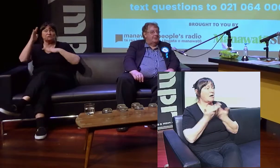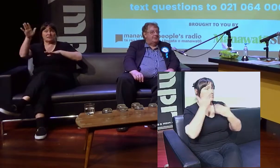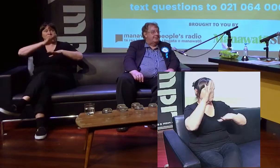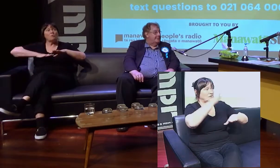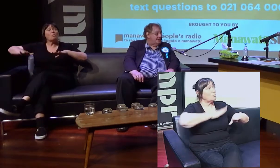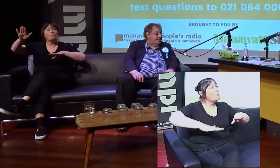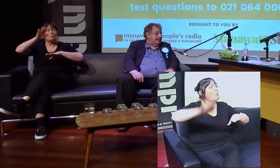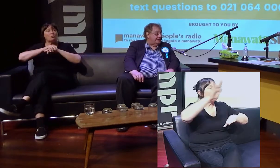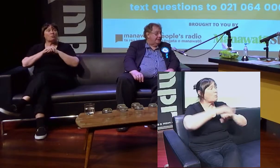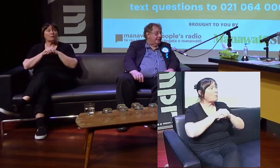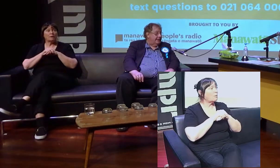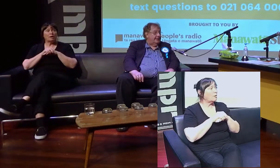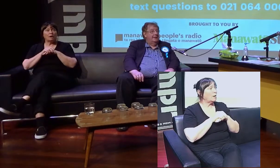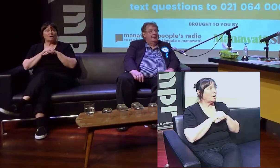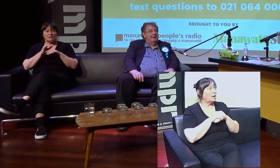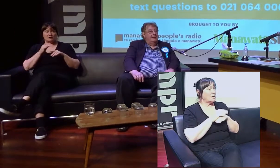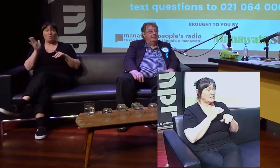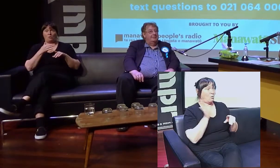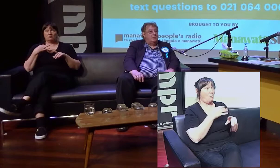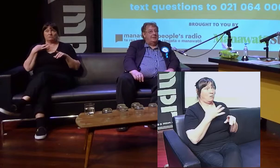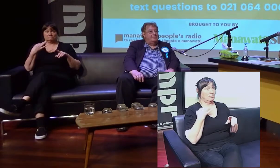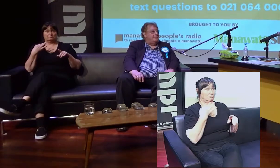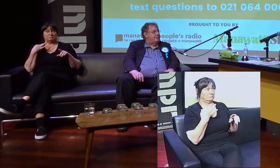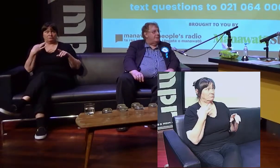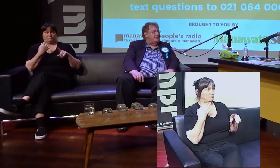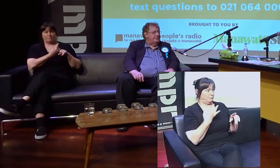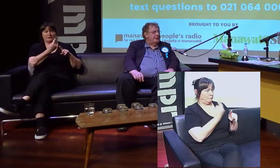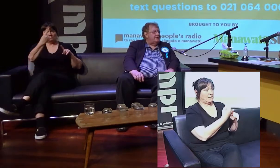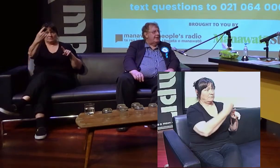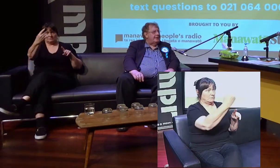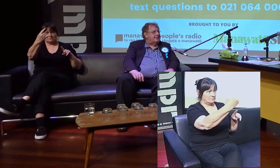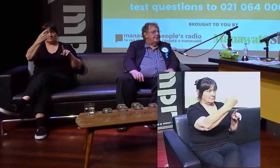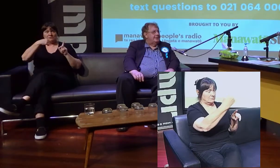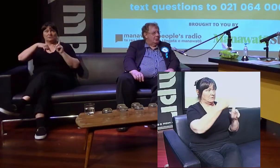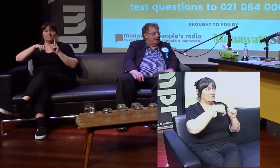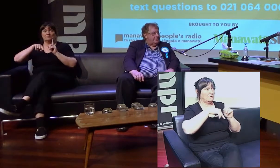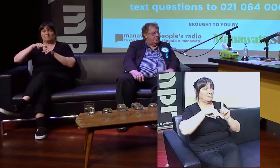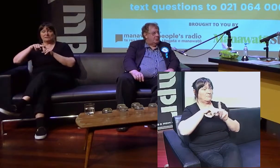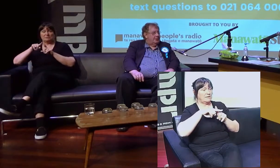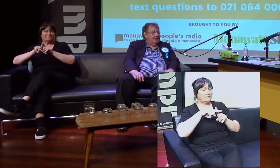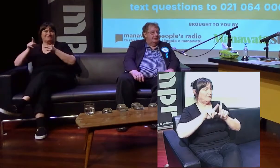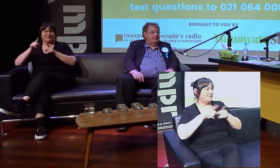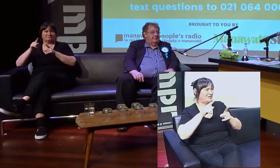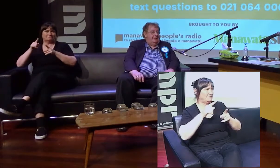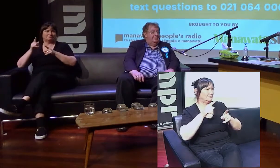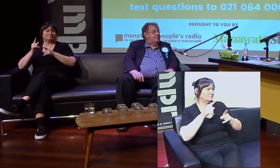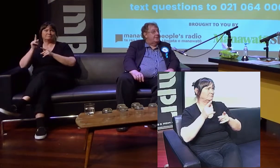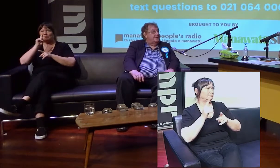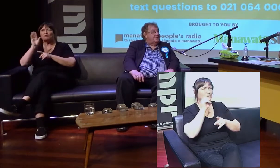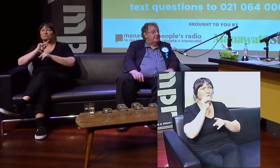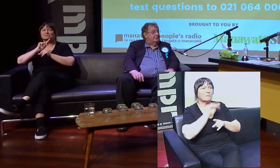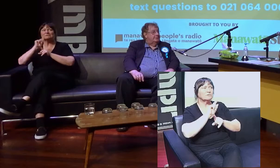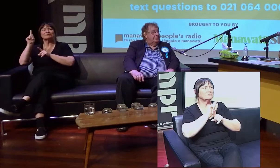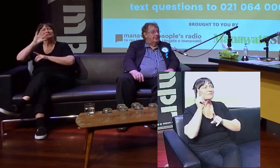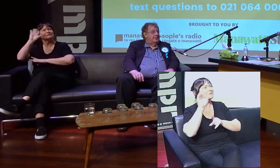as opposed to some of the major parties don't even have that. We have several nationalities right across the board. Mm-hmm. So I don't think we're